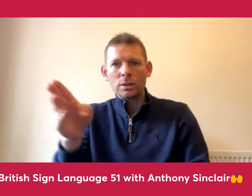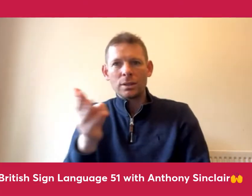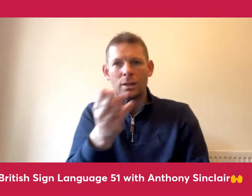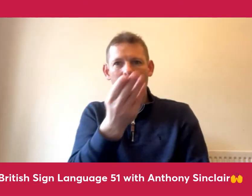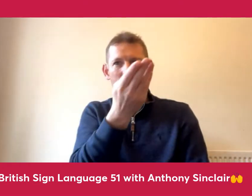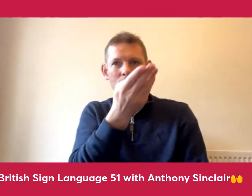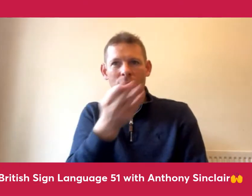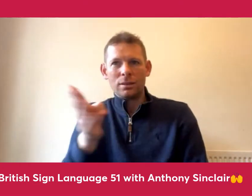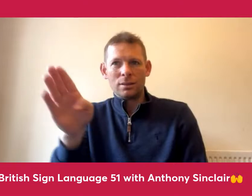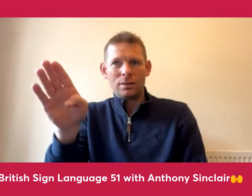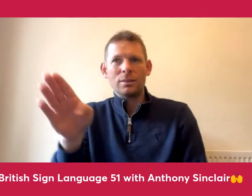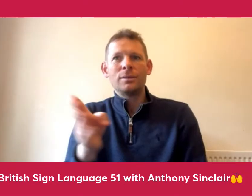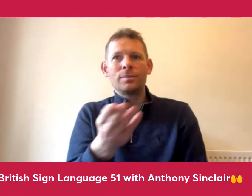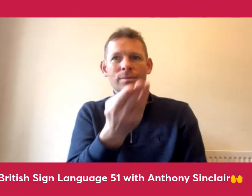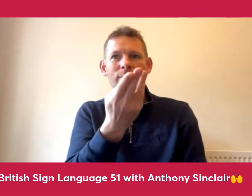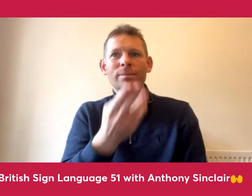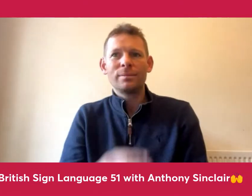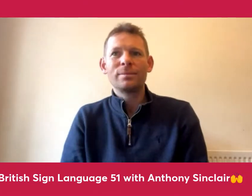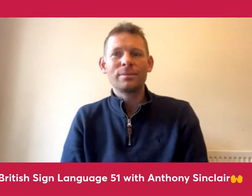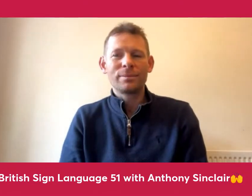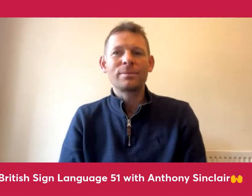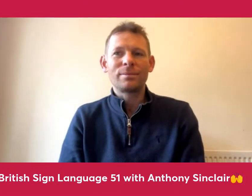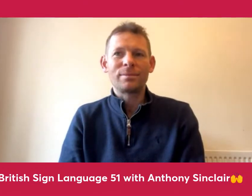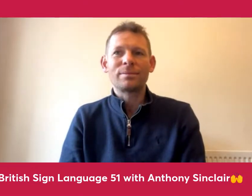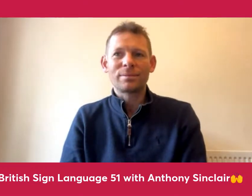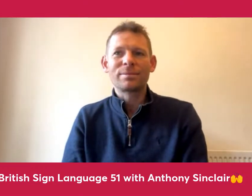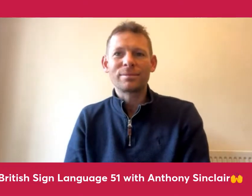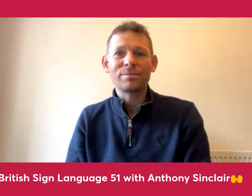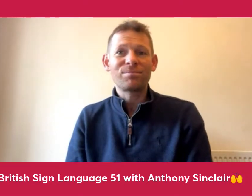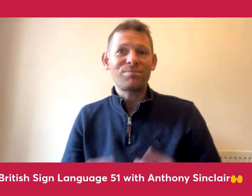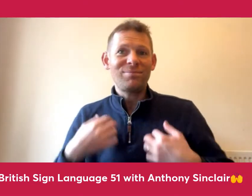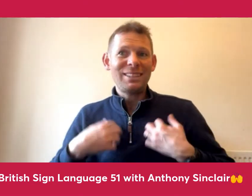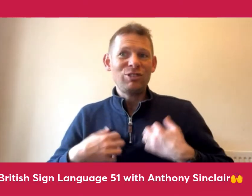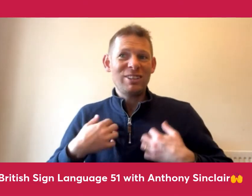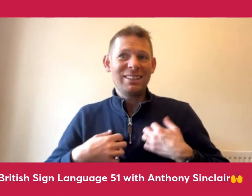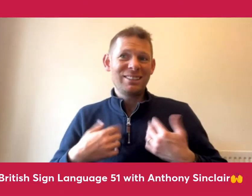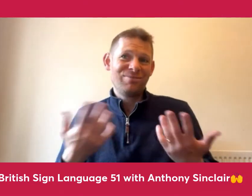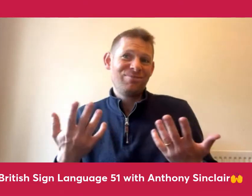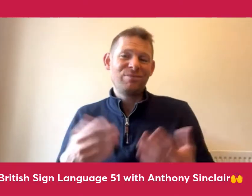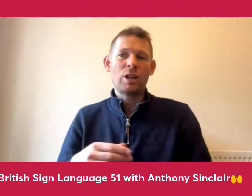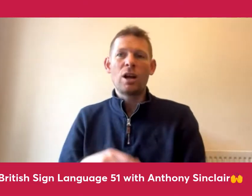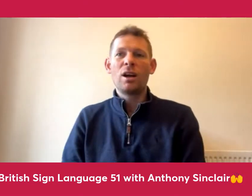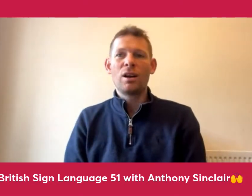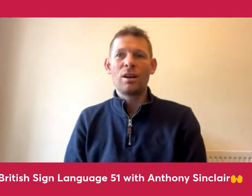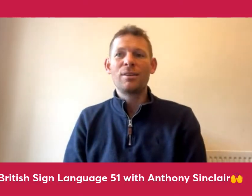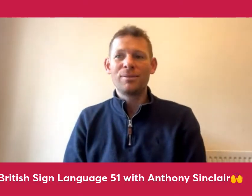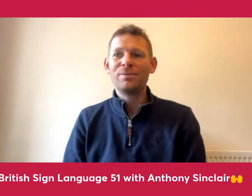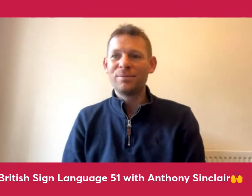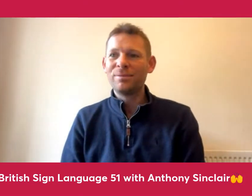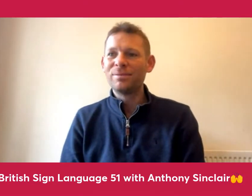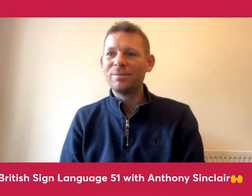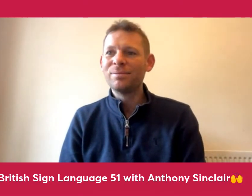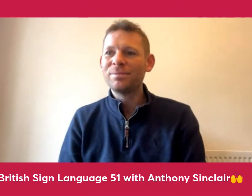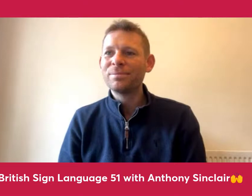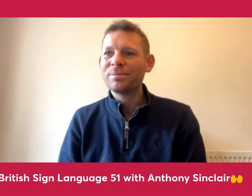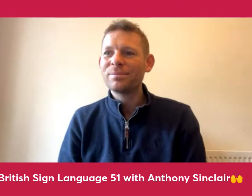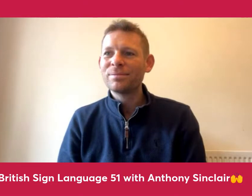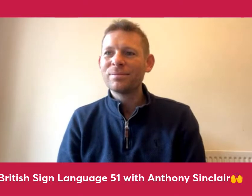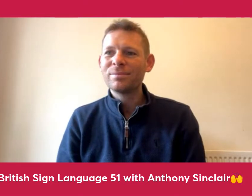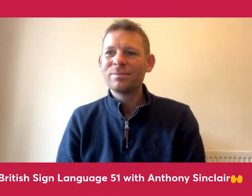around the border areas bordering the south of Ireland who use Irish Sign Language. So that's an interesting fact for you.